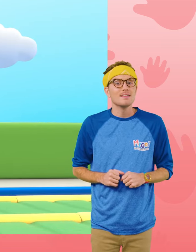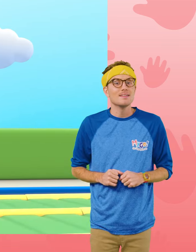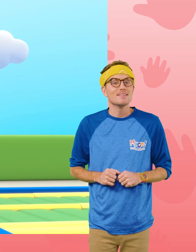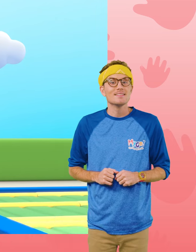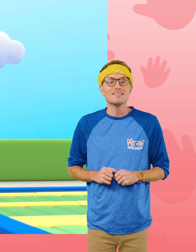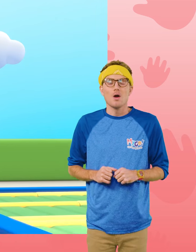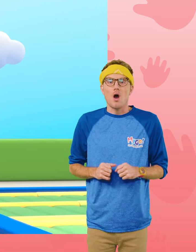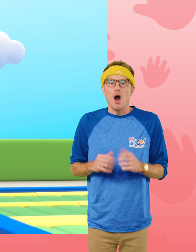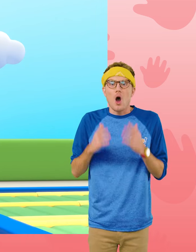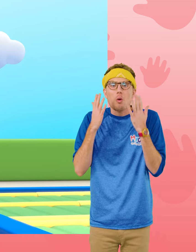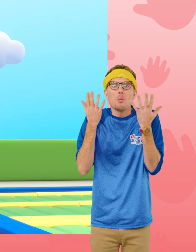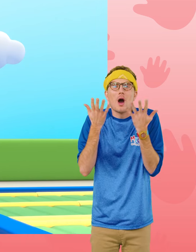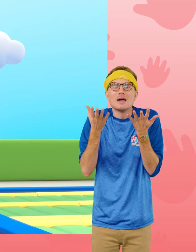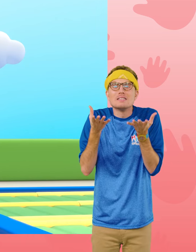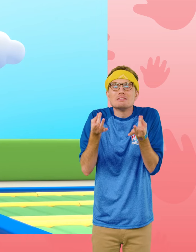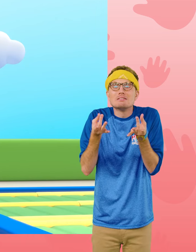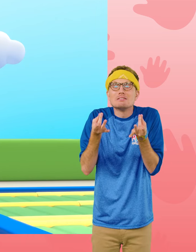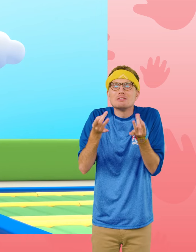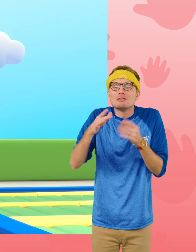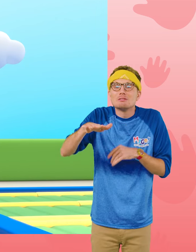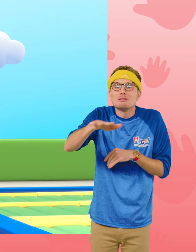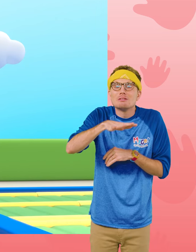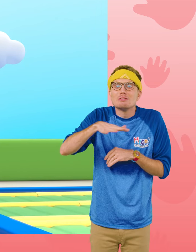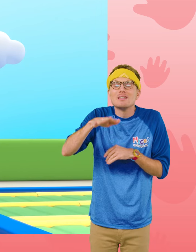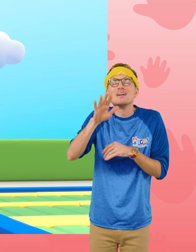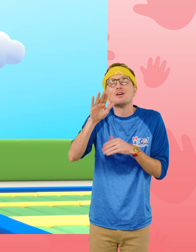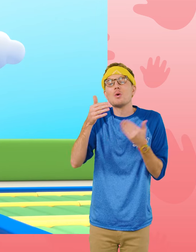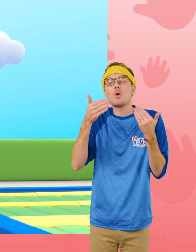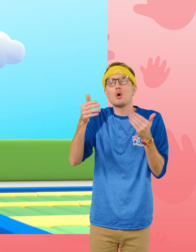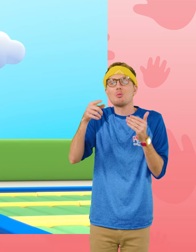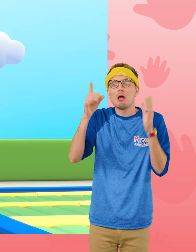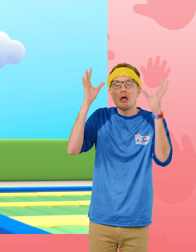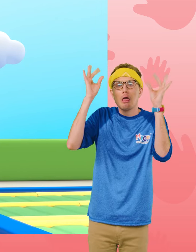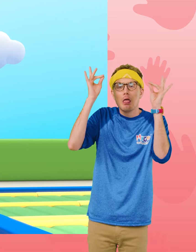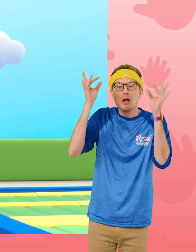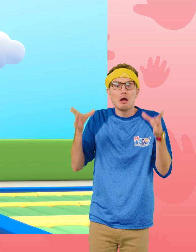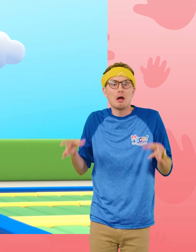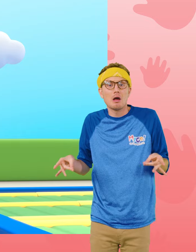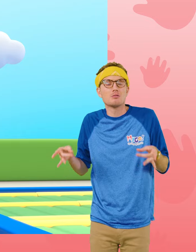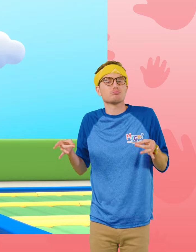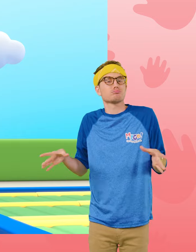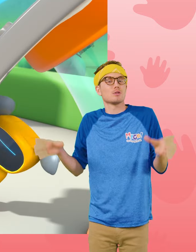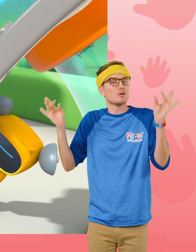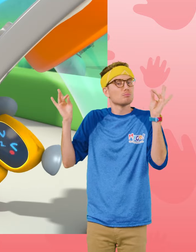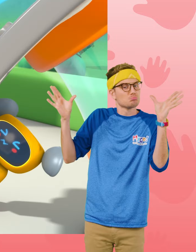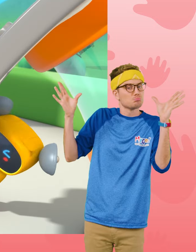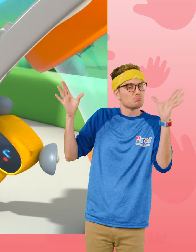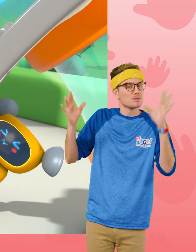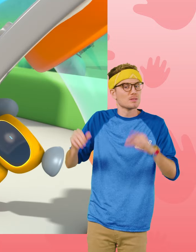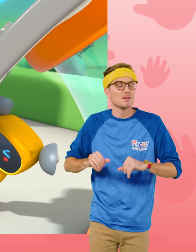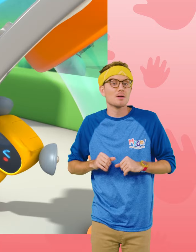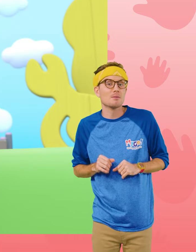Oh dear! What a sticky situation. Let's get you free before the glue sets completely.